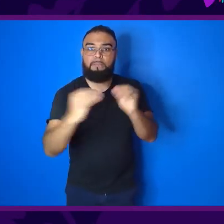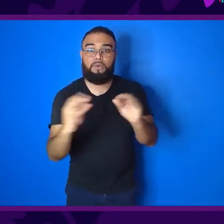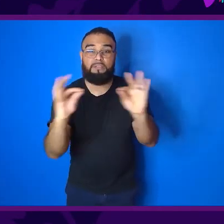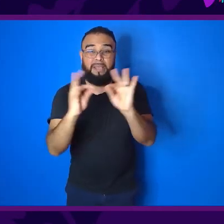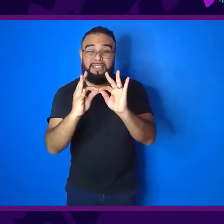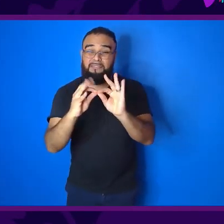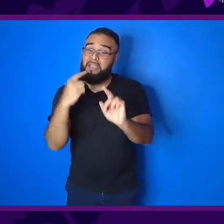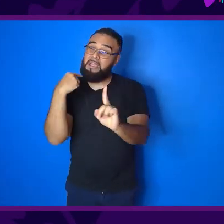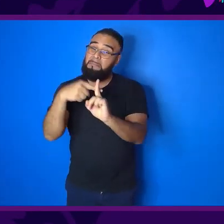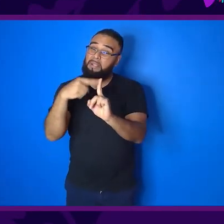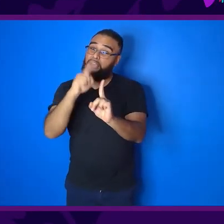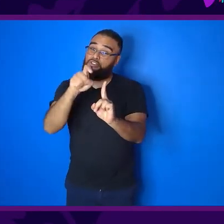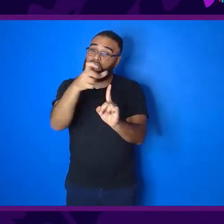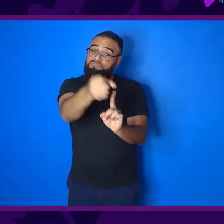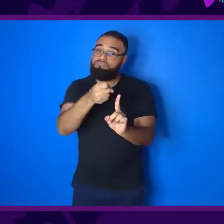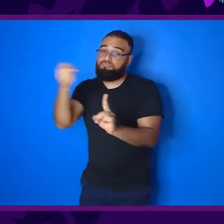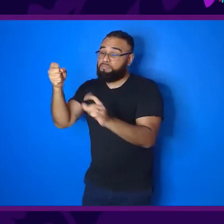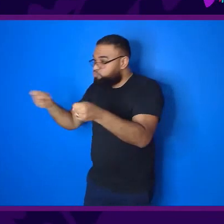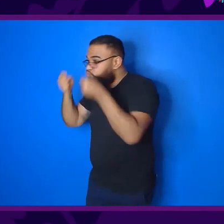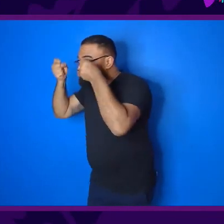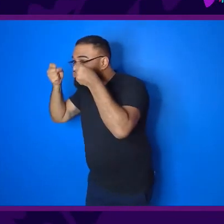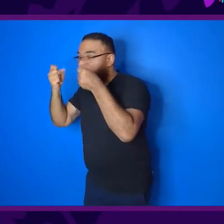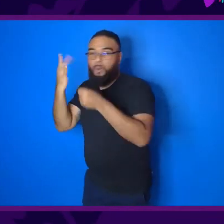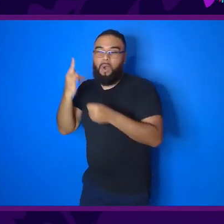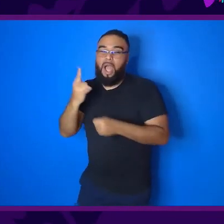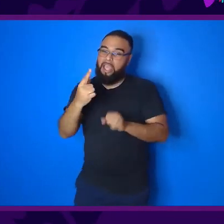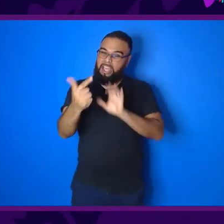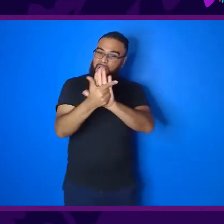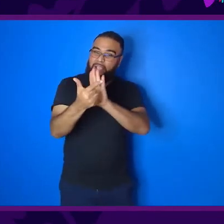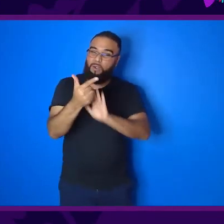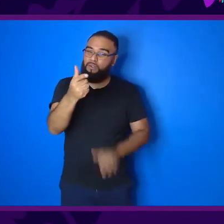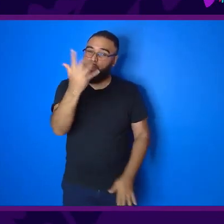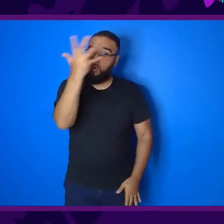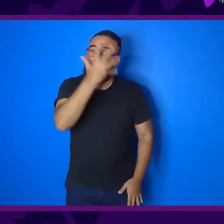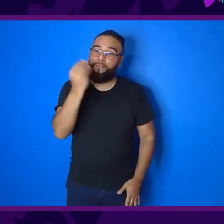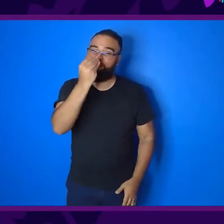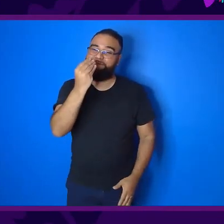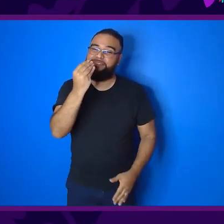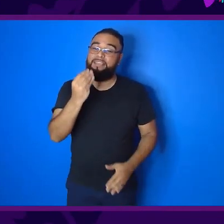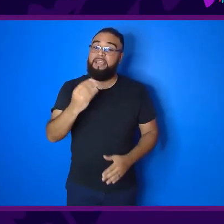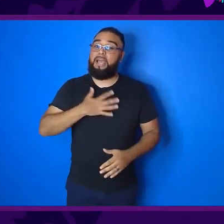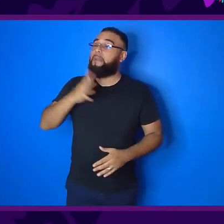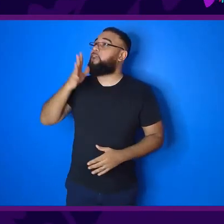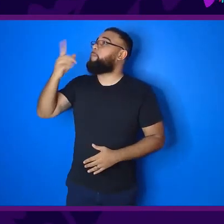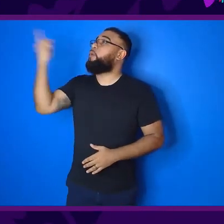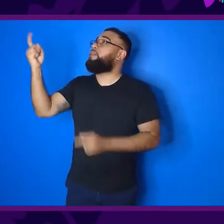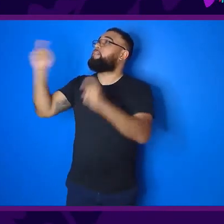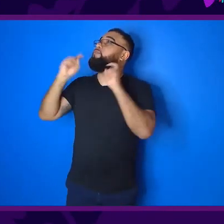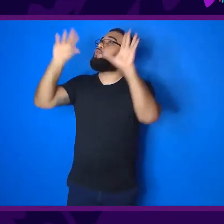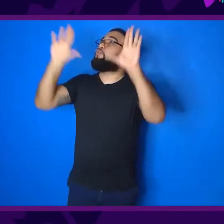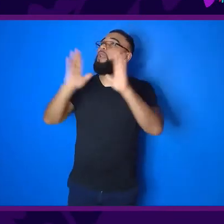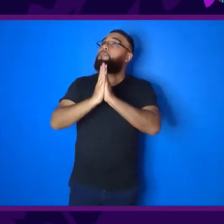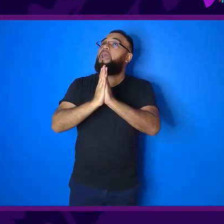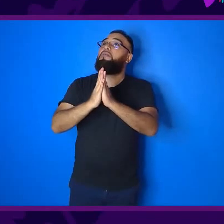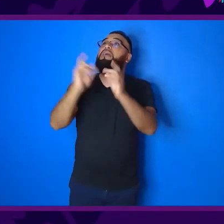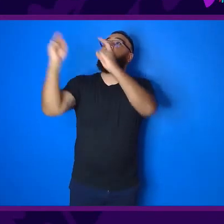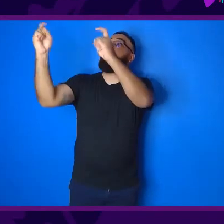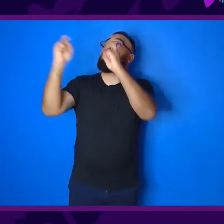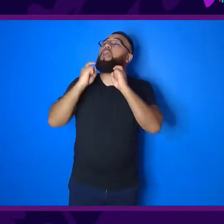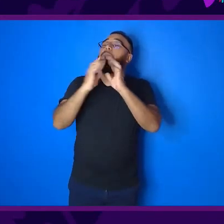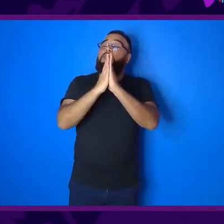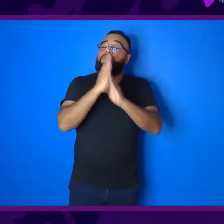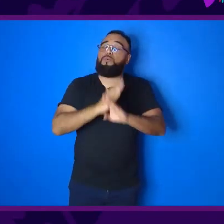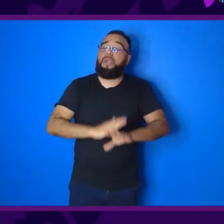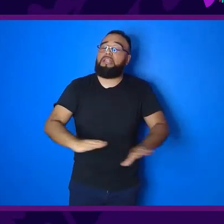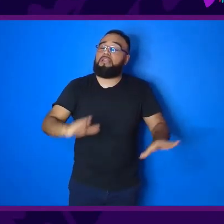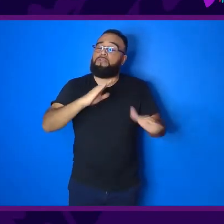good. You know, my grandmother had a great prayer. She'd always say, grant me the senility to forget the people I never liked,